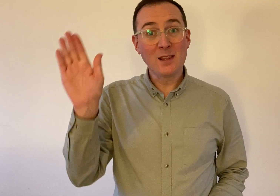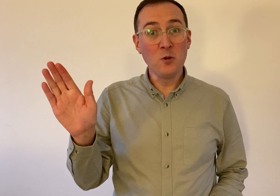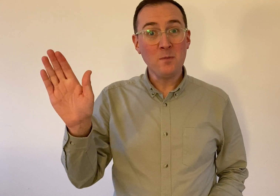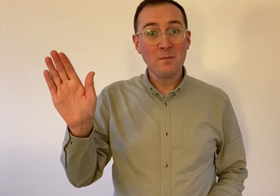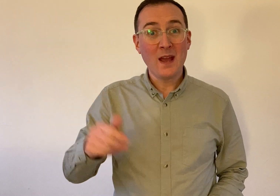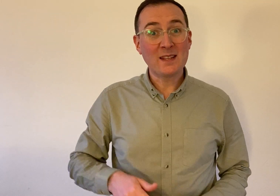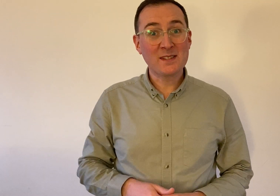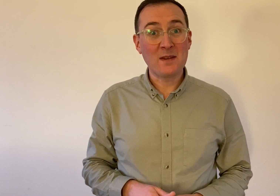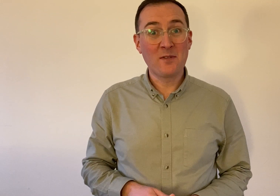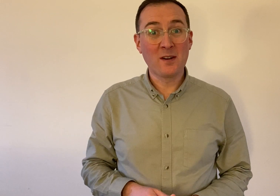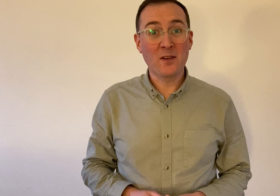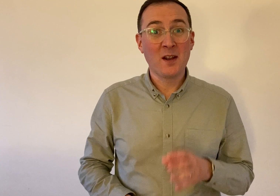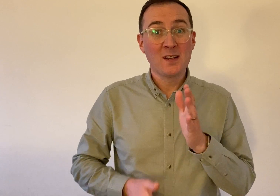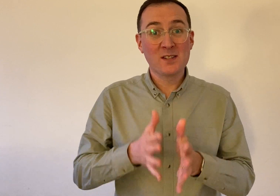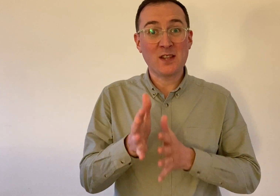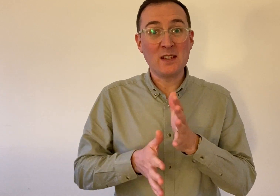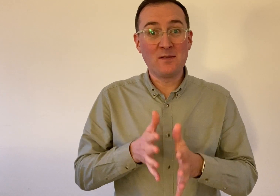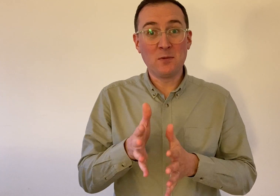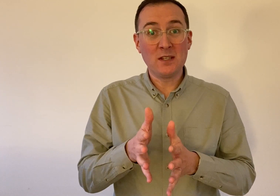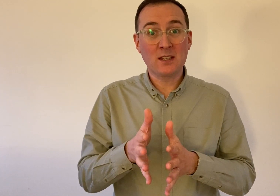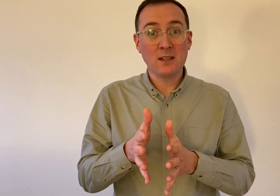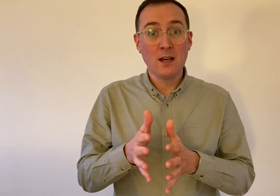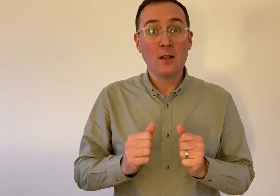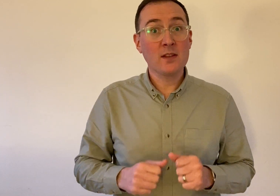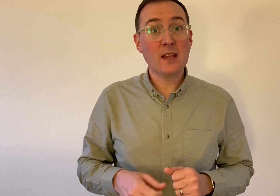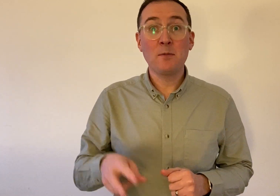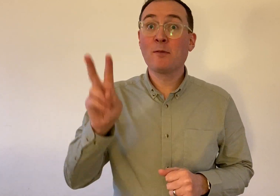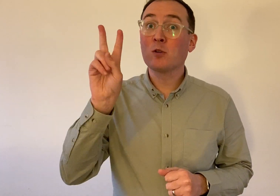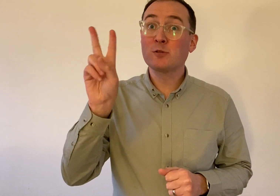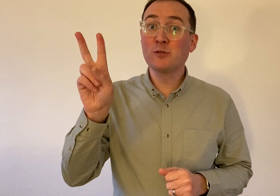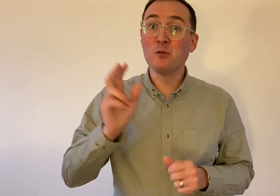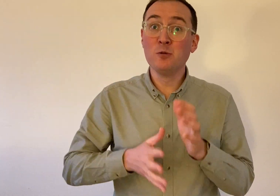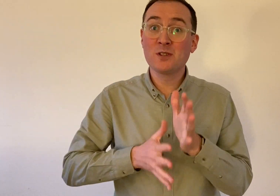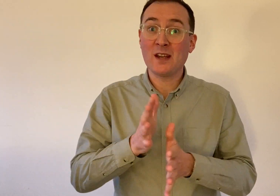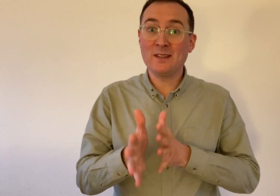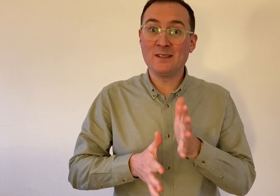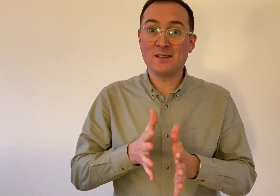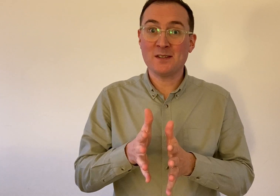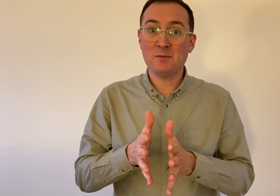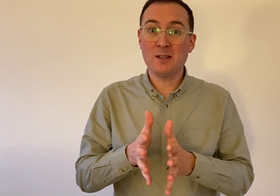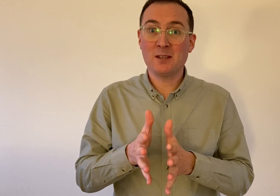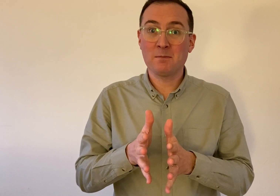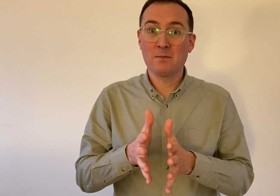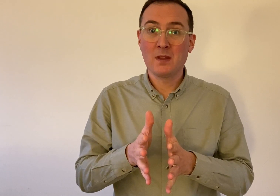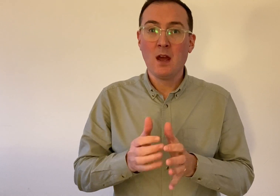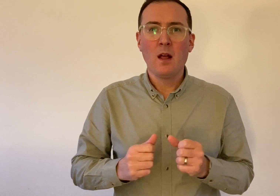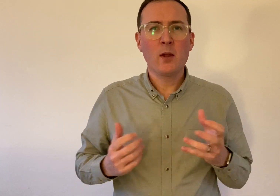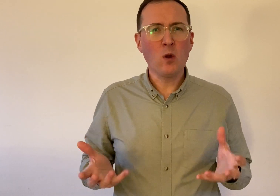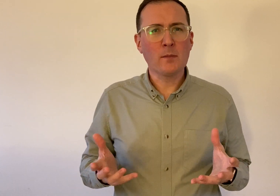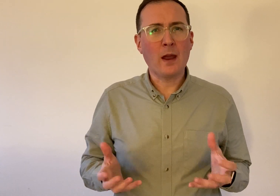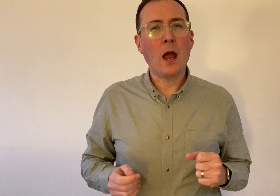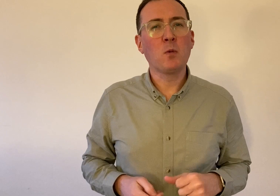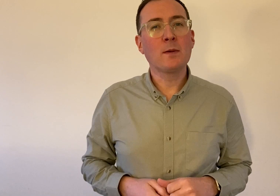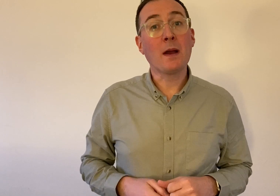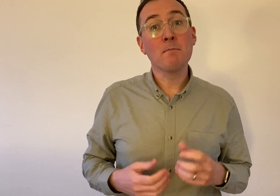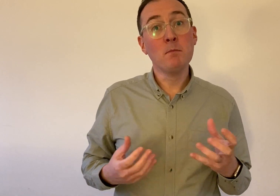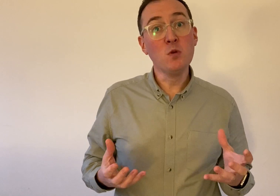Hello, it's time for another sign of the week. This time we've got two signs this week. They're all about how we might move